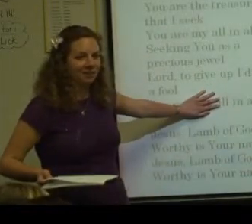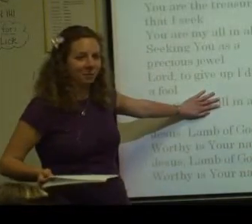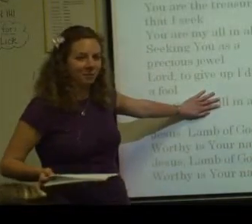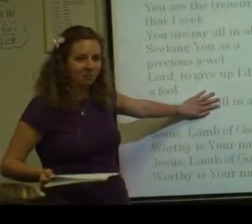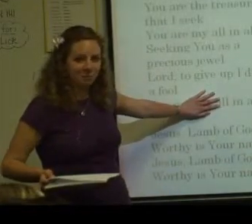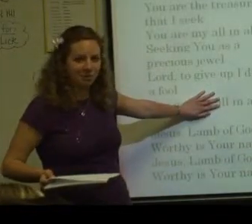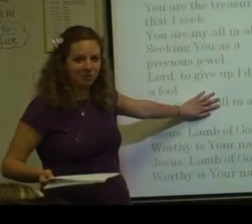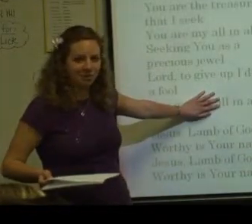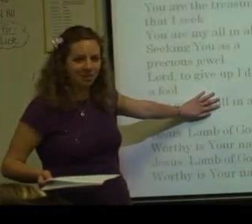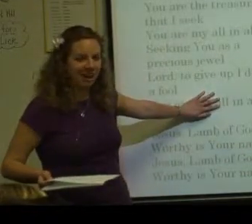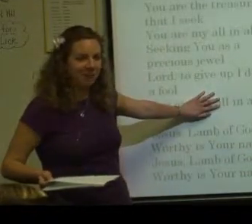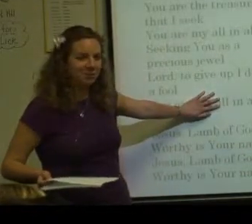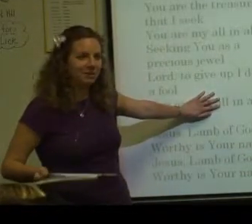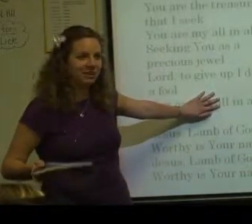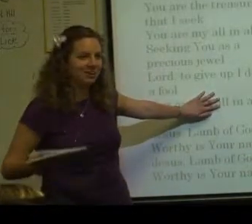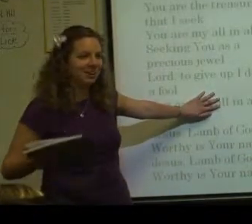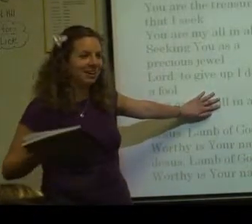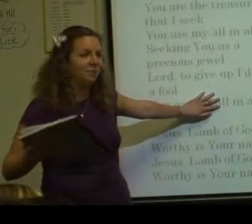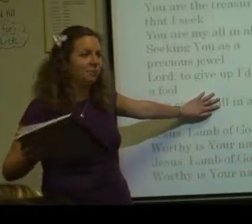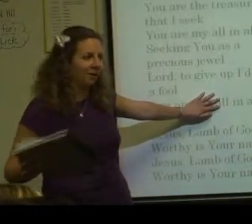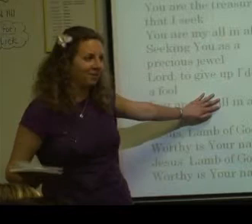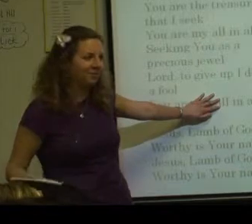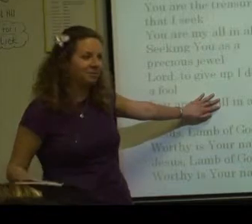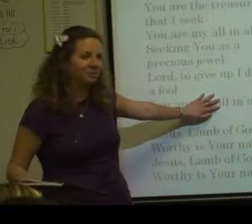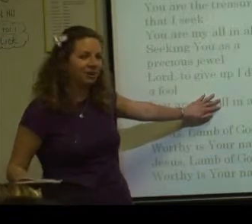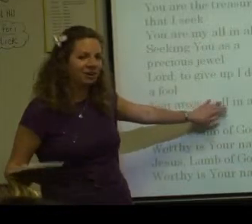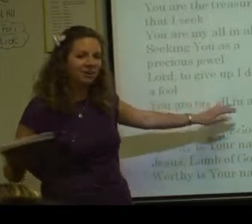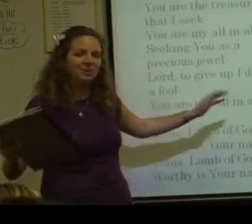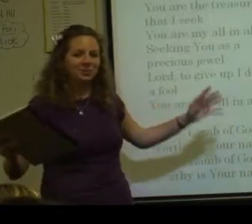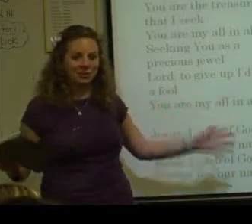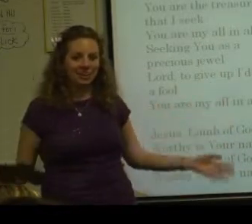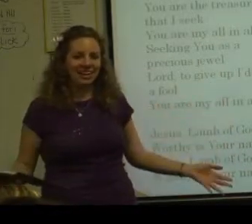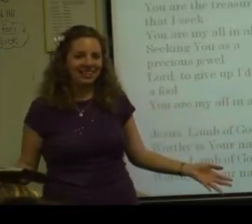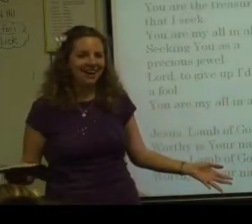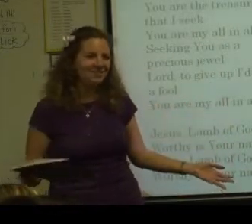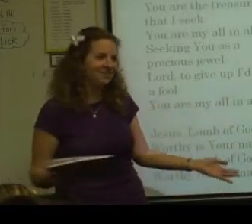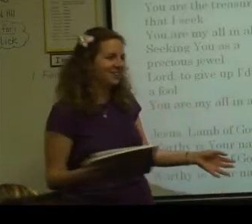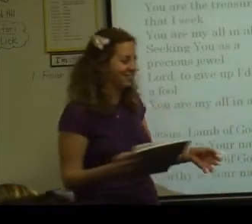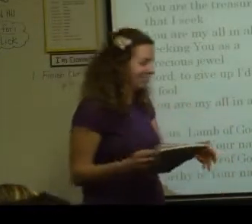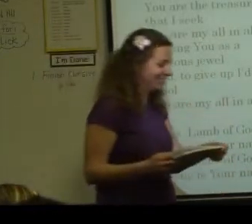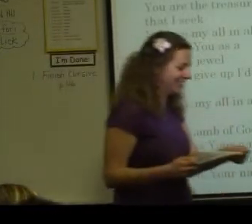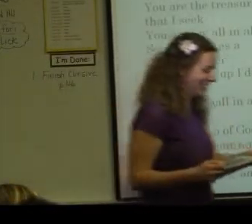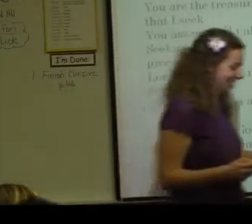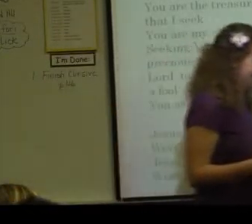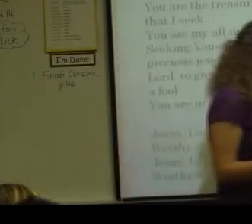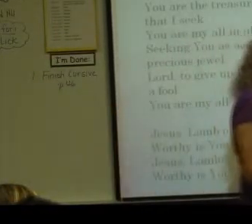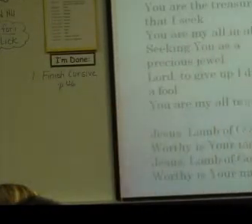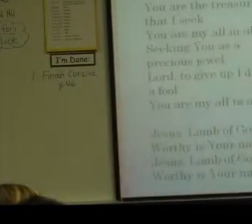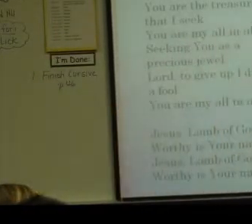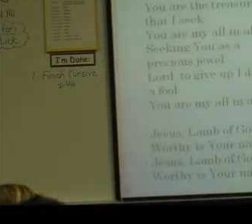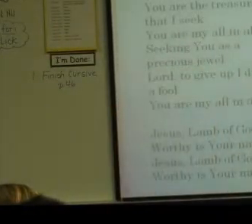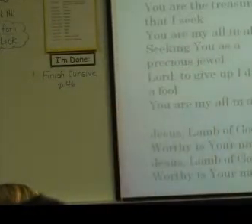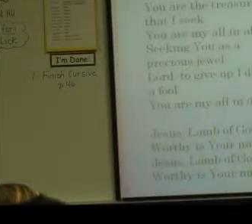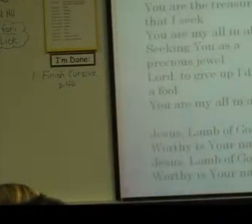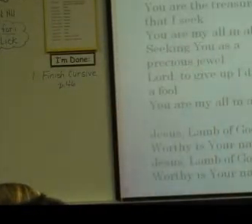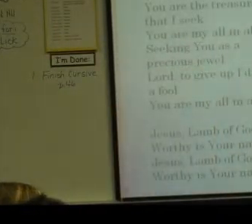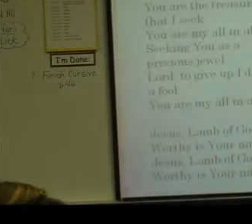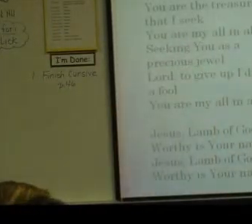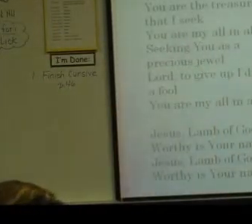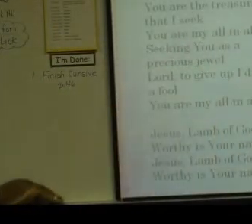have multiple printers in our house, we cannot get one of them to work, so you guys have to write down the lyrics. So I lovingly copy